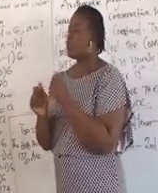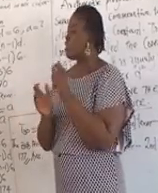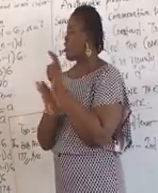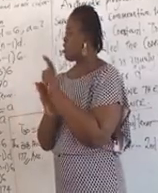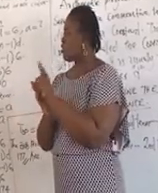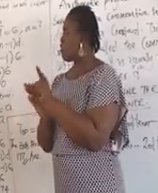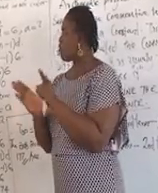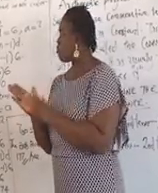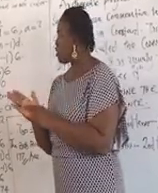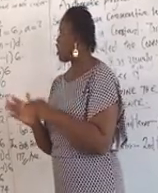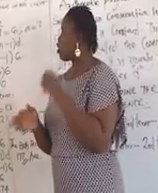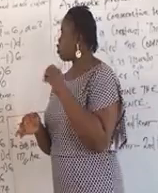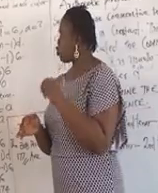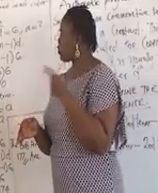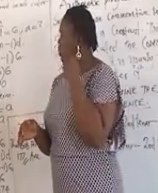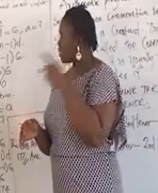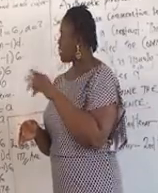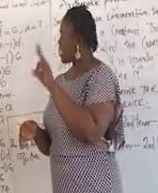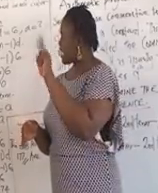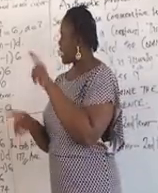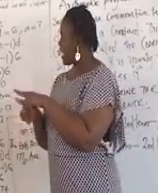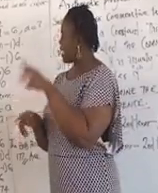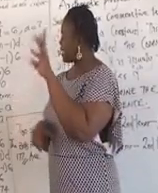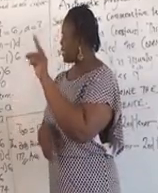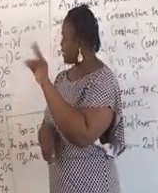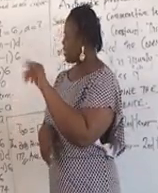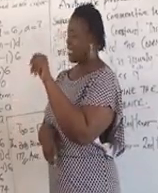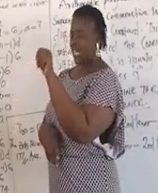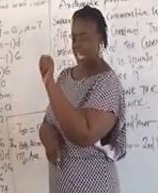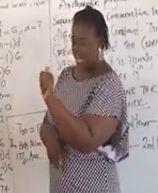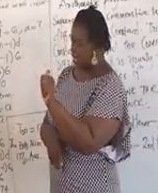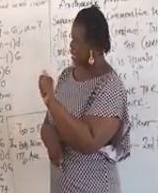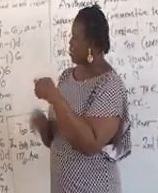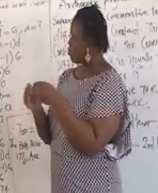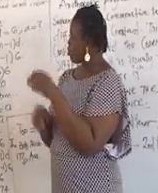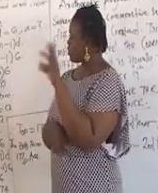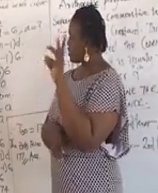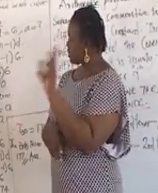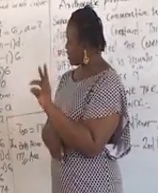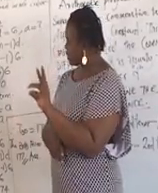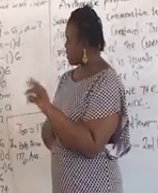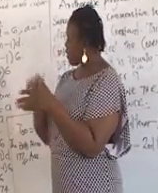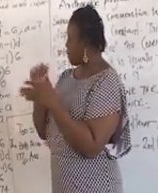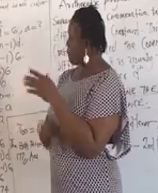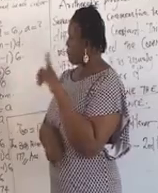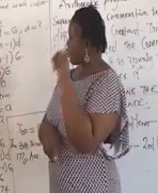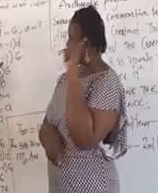is here. We have then as 16 equals to A we don't know plus